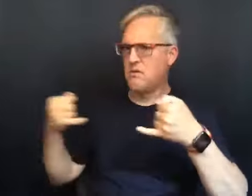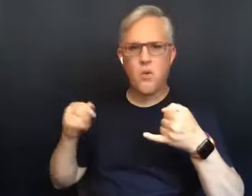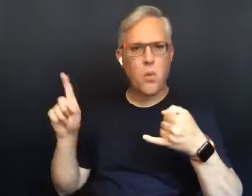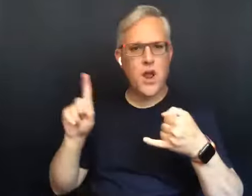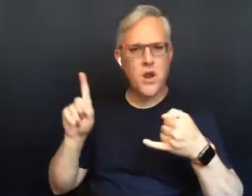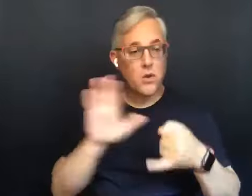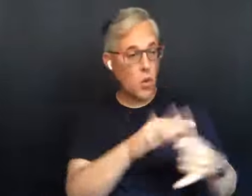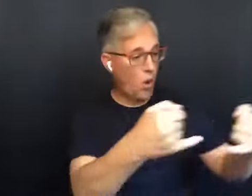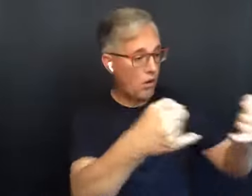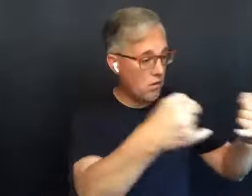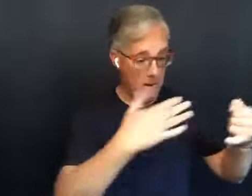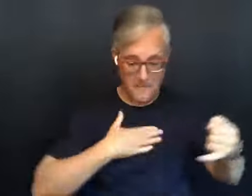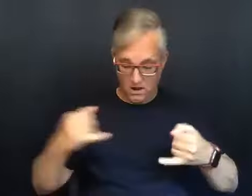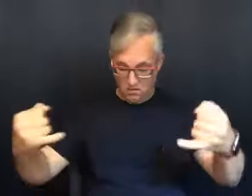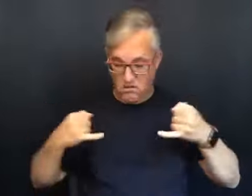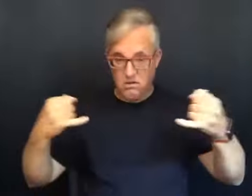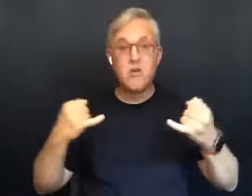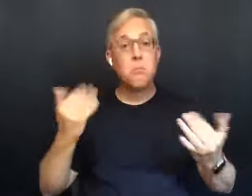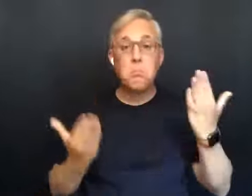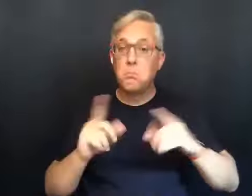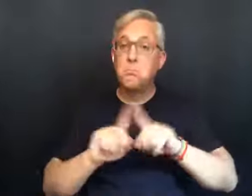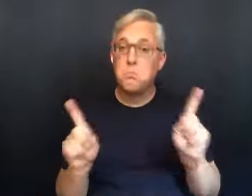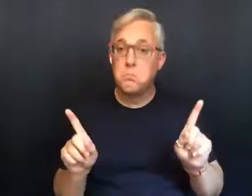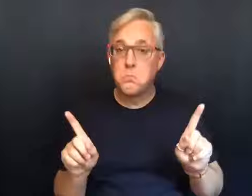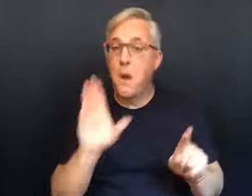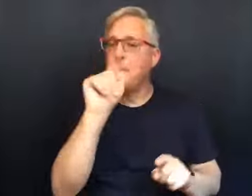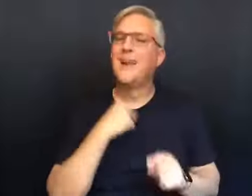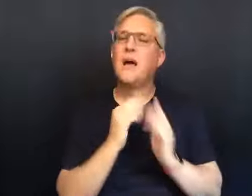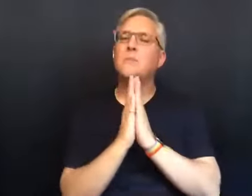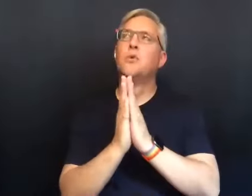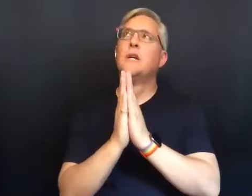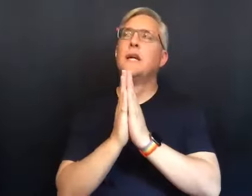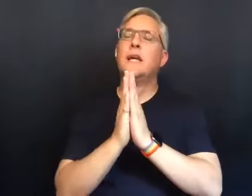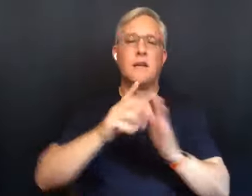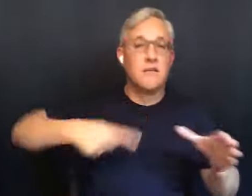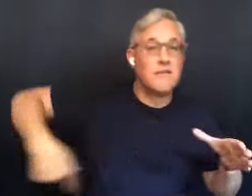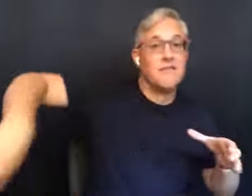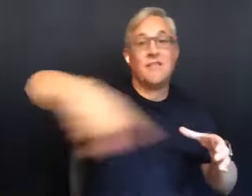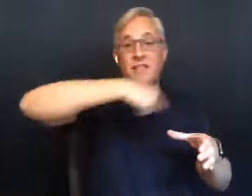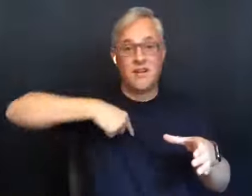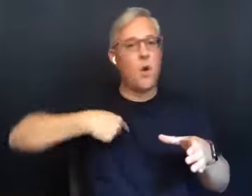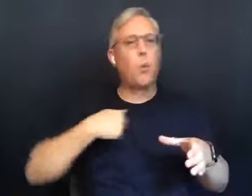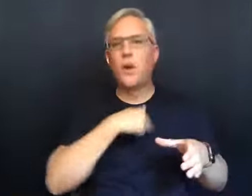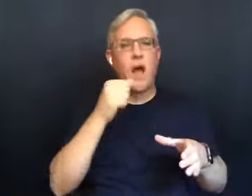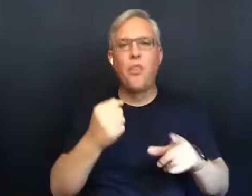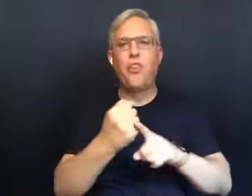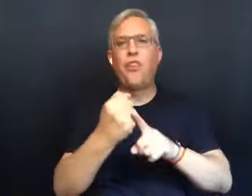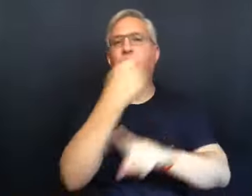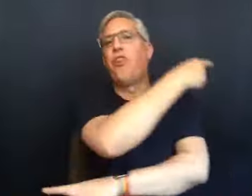that line, where's that line for you? It's probably going to be different. I just pray that collectively we don't stray